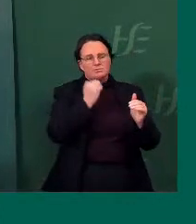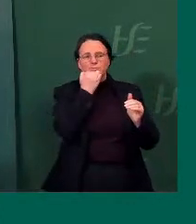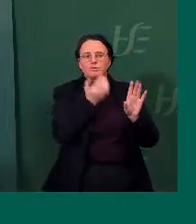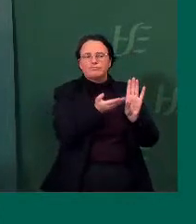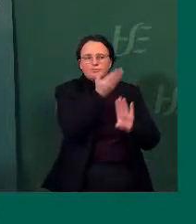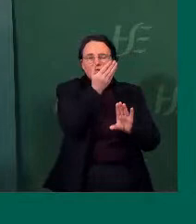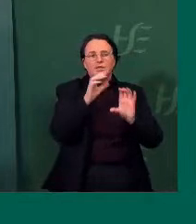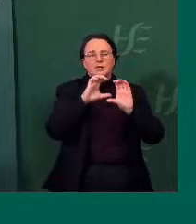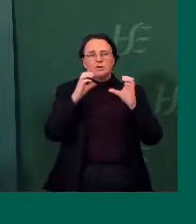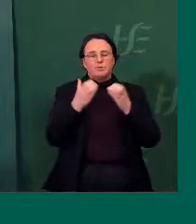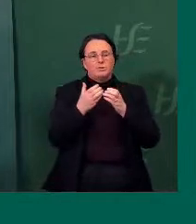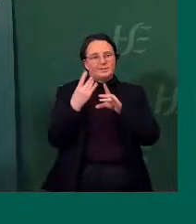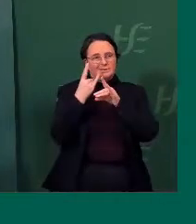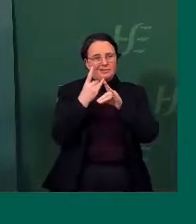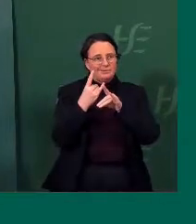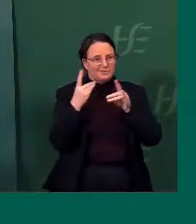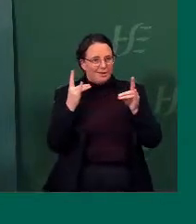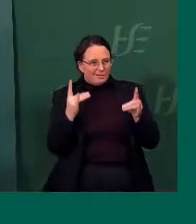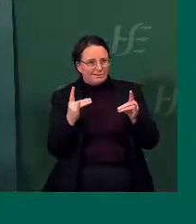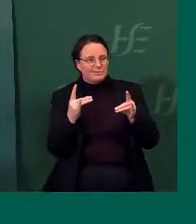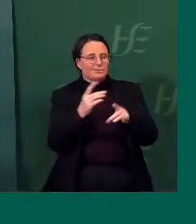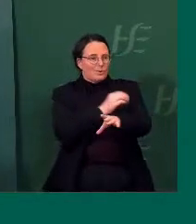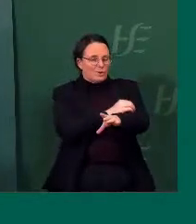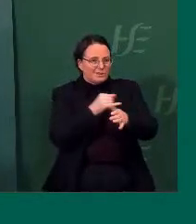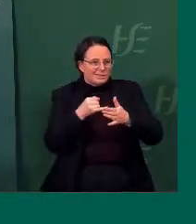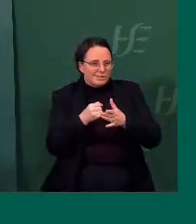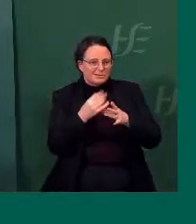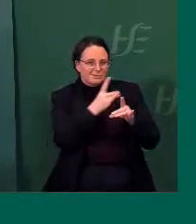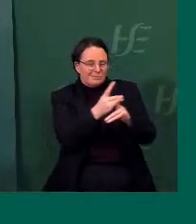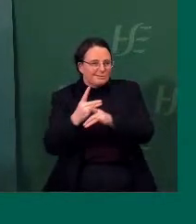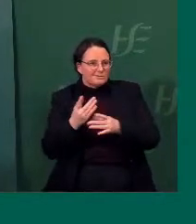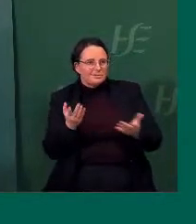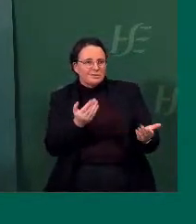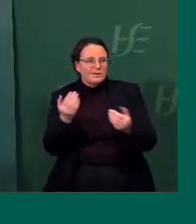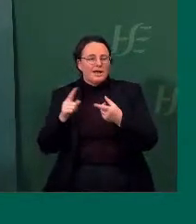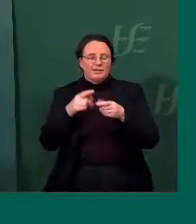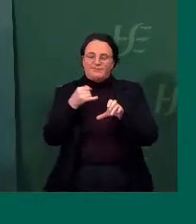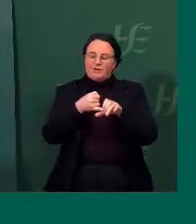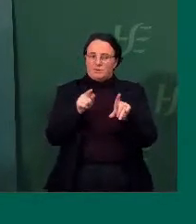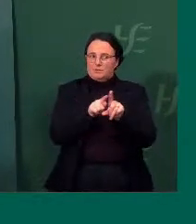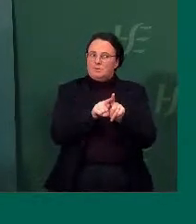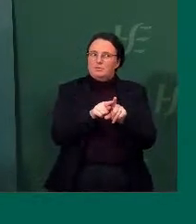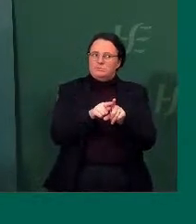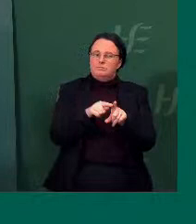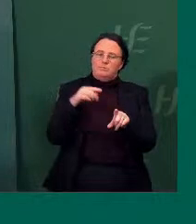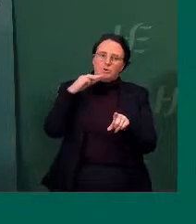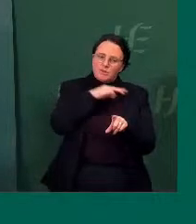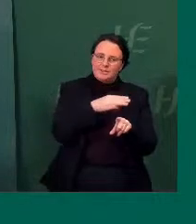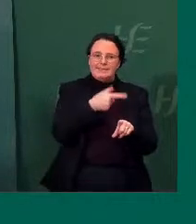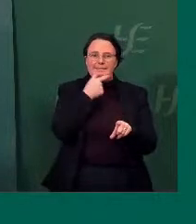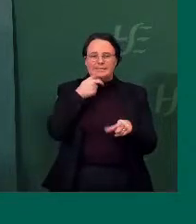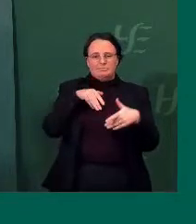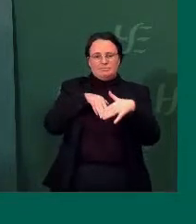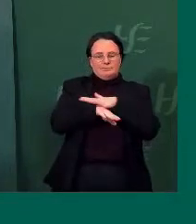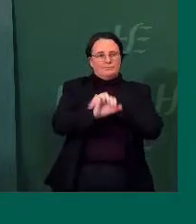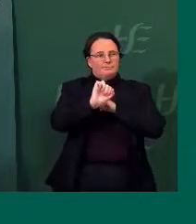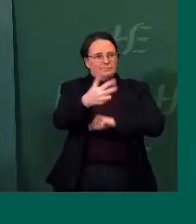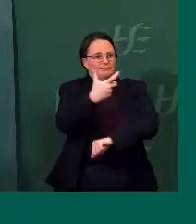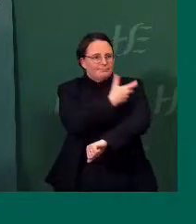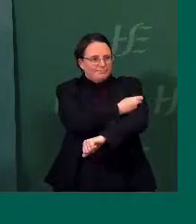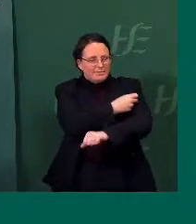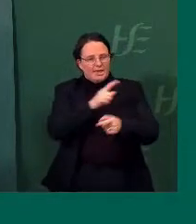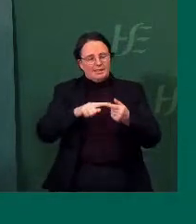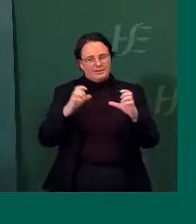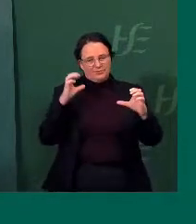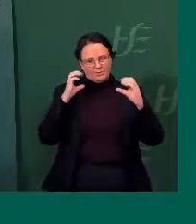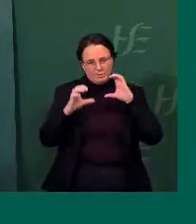teams, community health organisations on the ground, and also where pharmacy have played a critical role there in providing easy access for people alongside communications